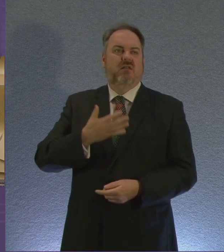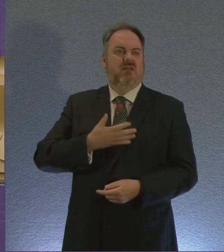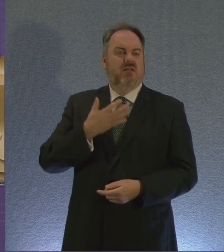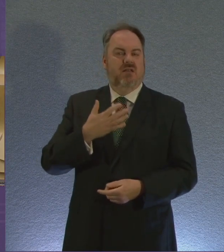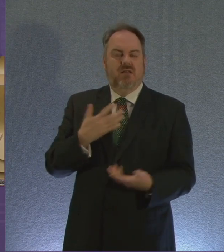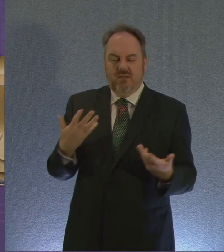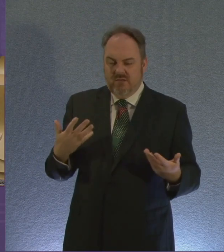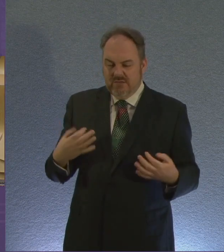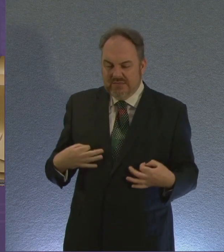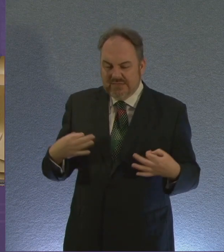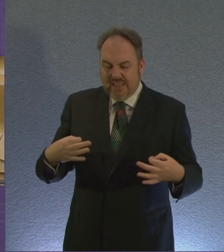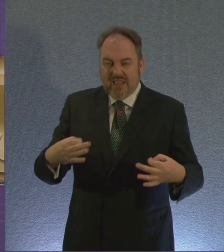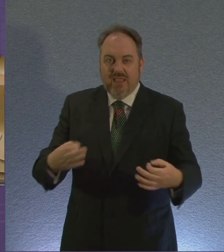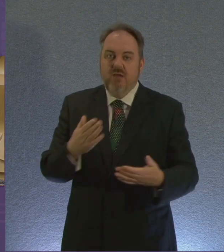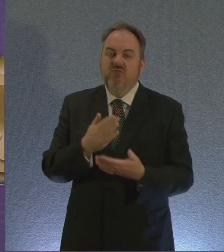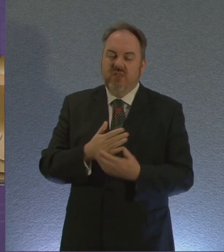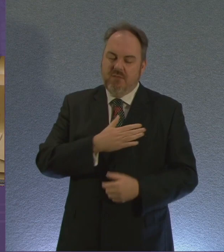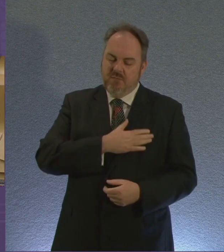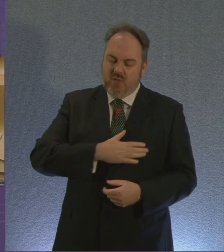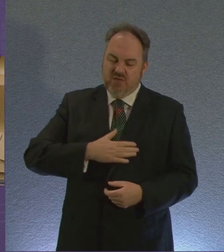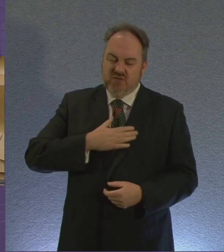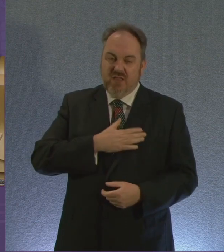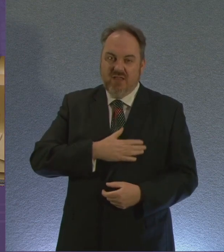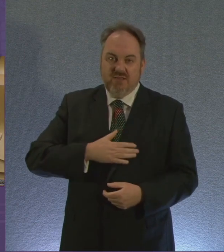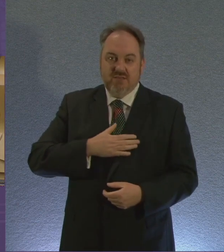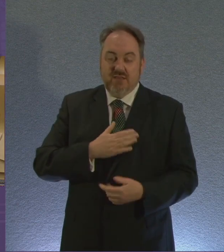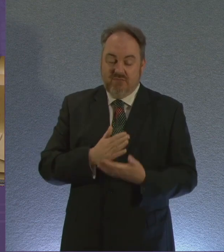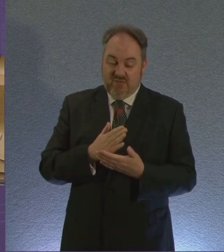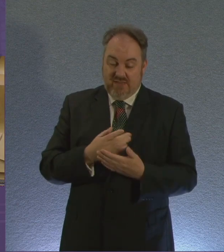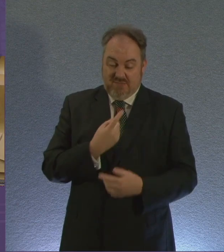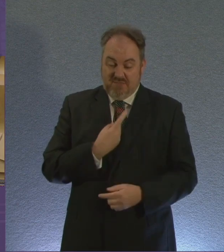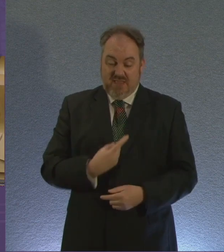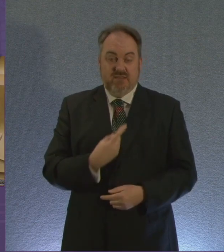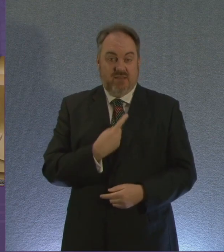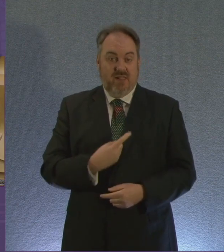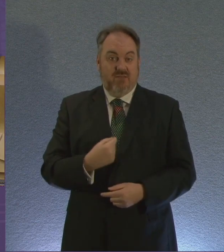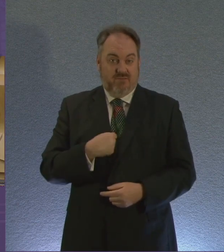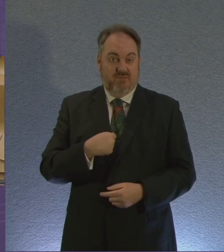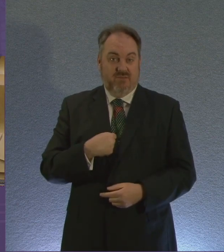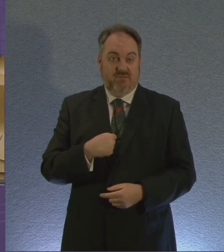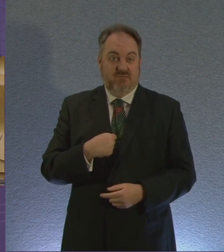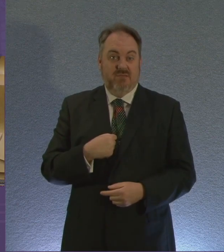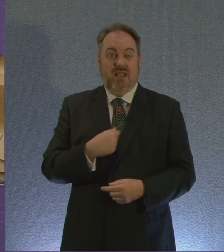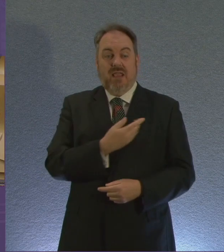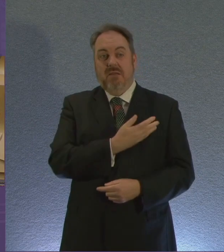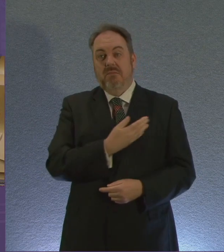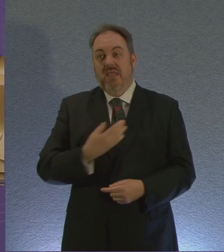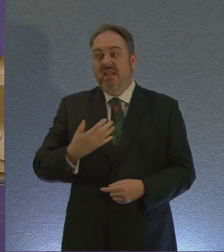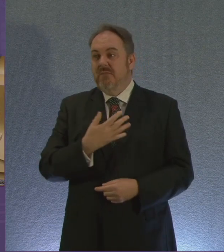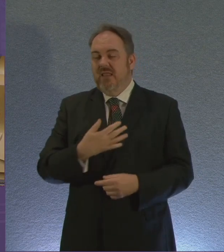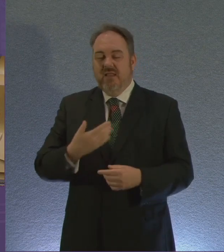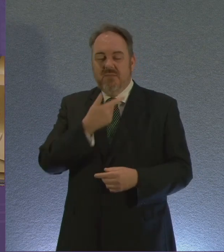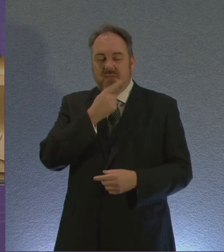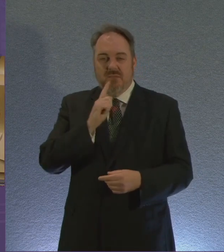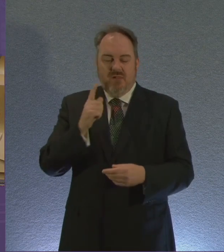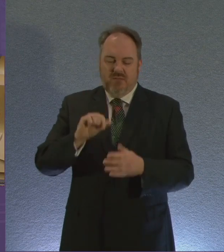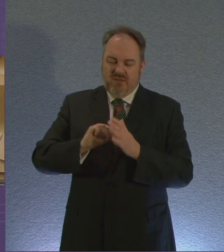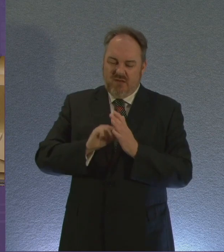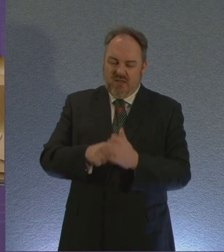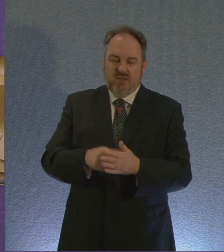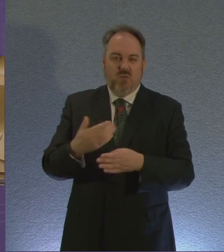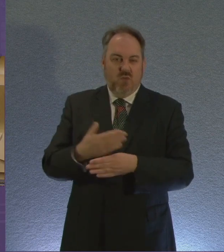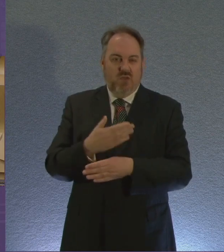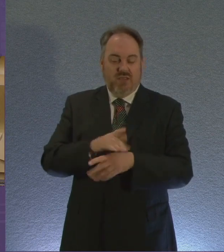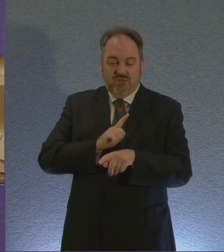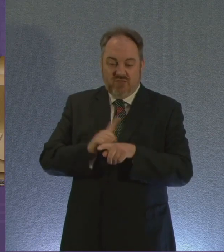am more than sorry for that. Be in no doubt I personally, but also the many, many people who have been working so hard on these